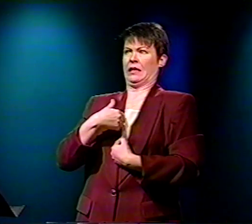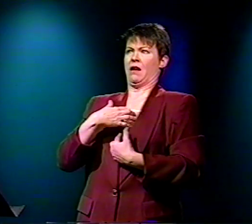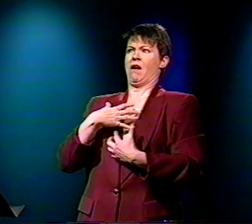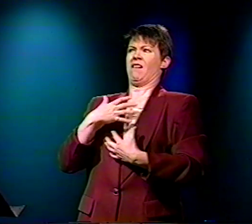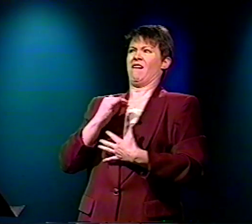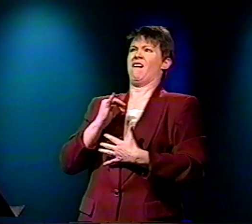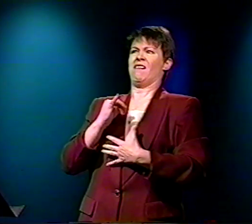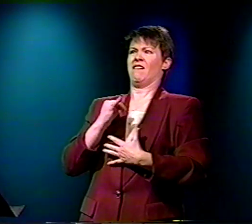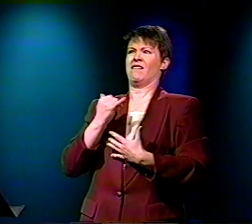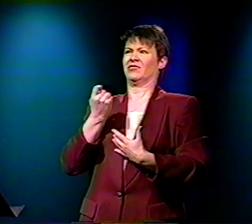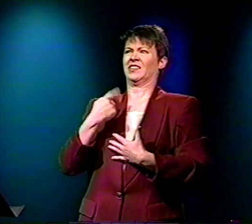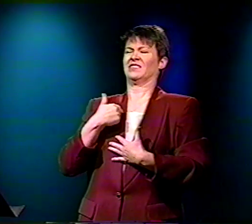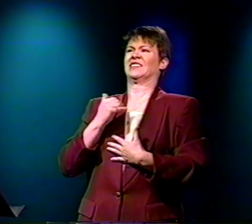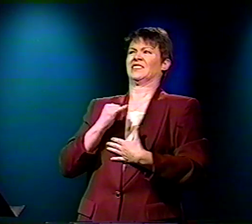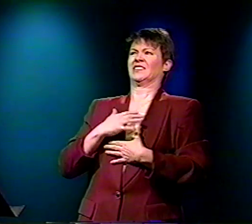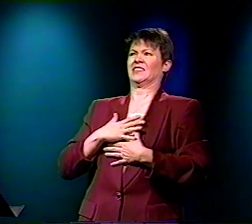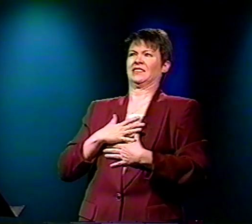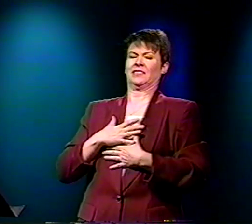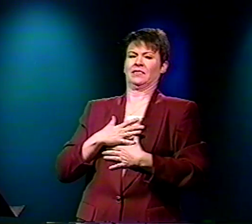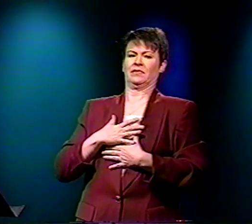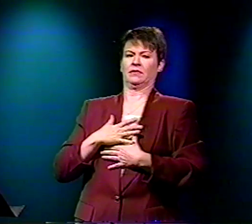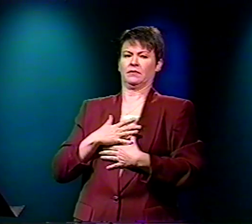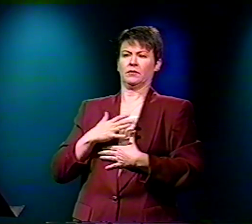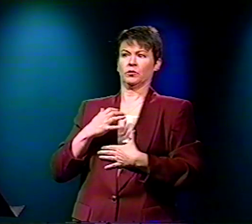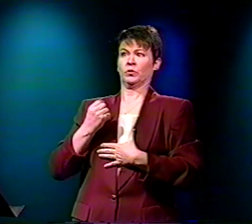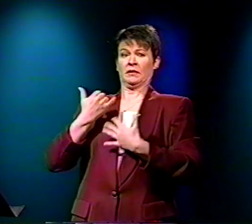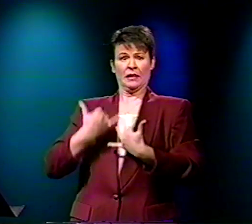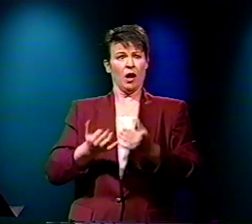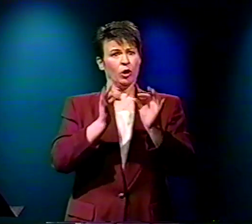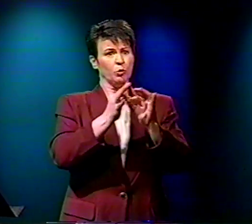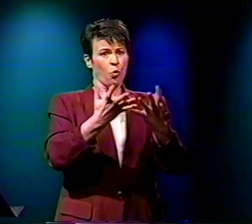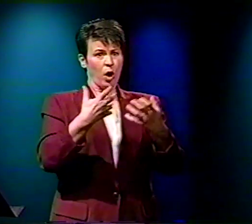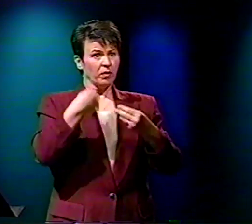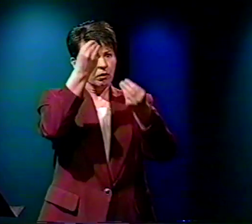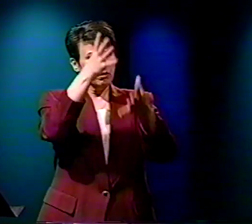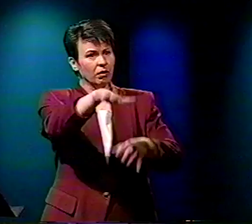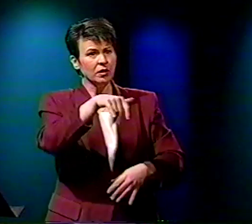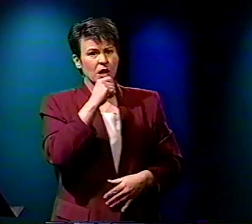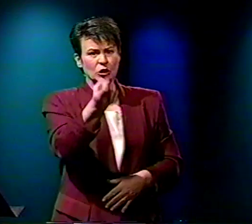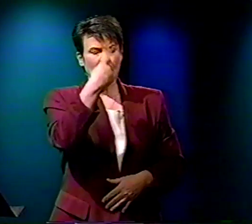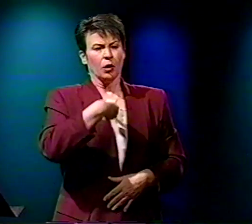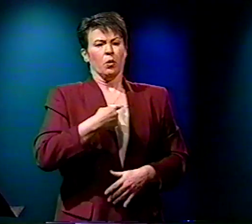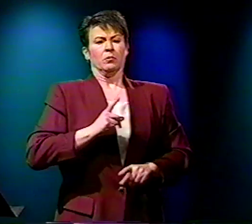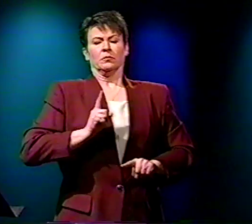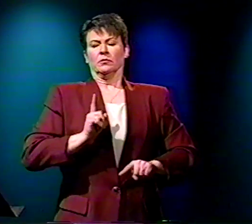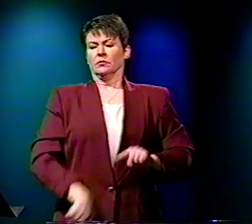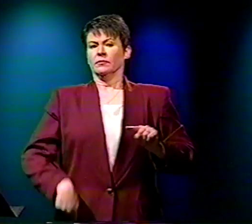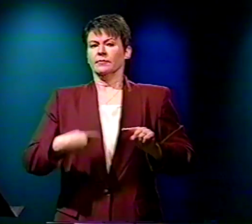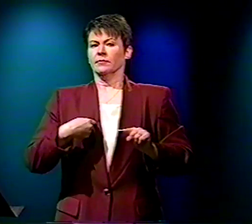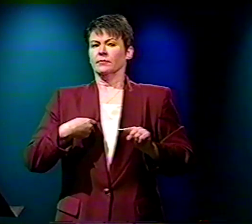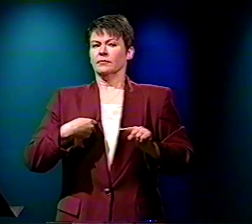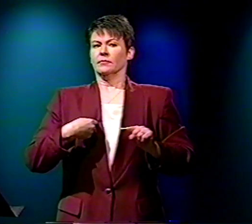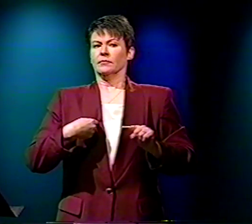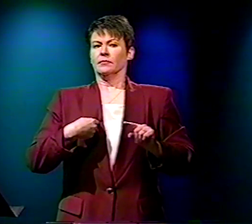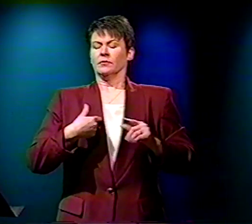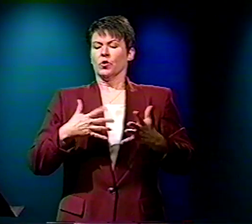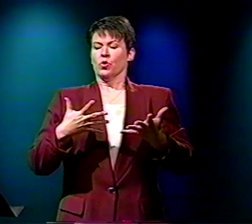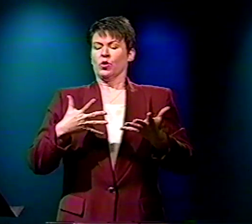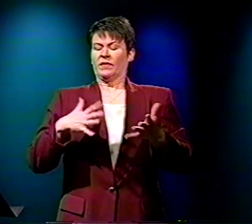with me. I don't understand, and therefore, I am less of a person. So now when I have to tell an